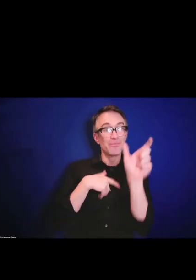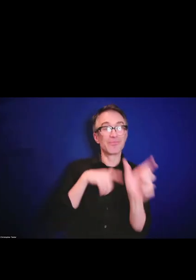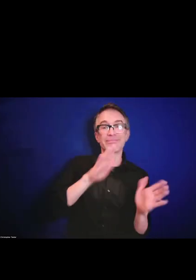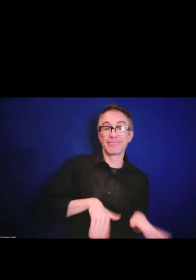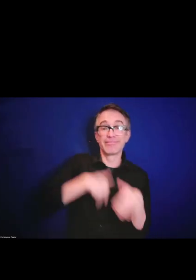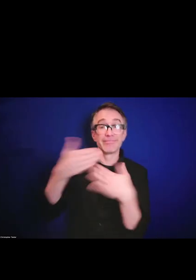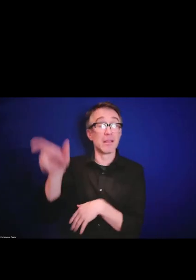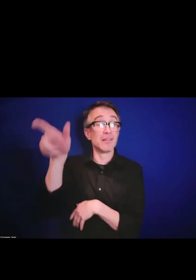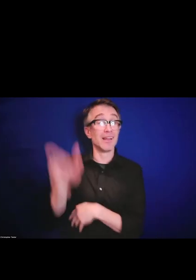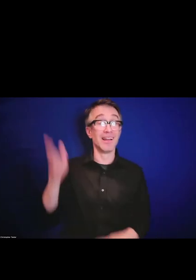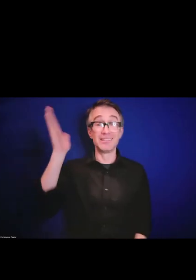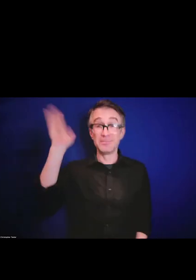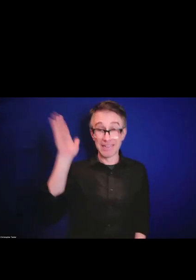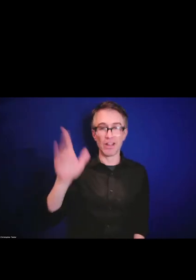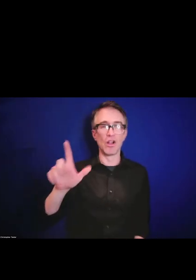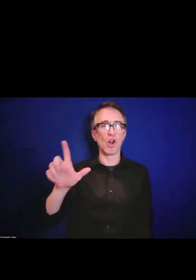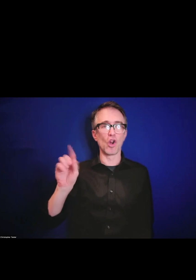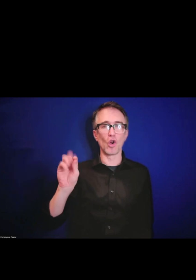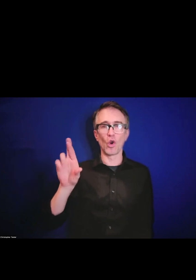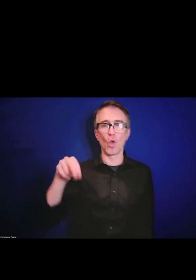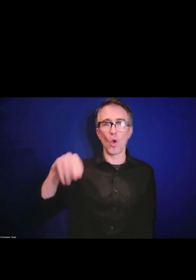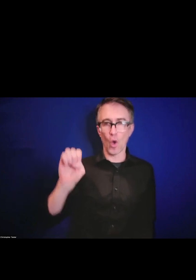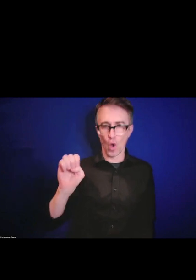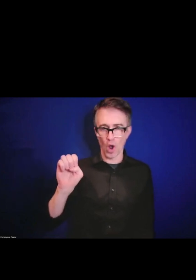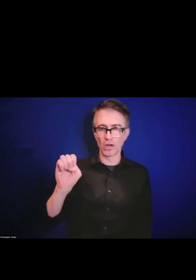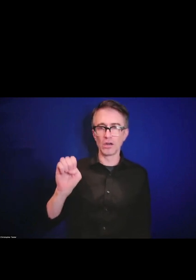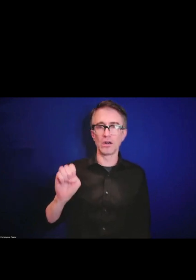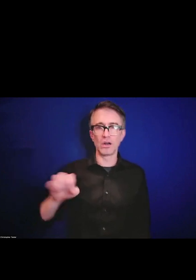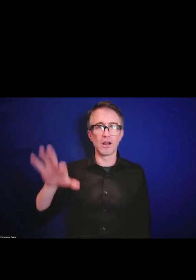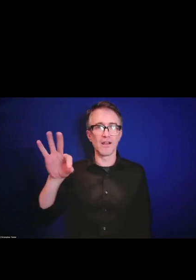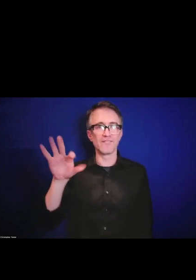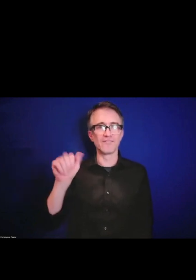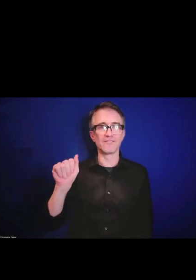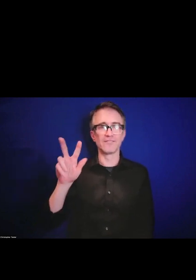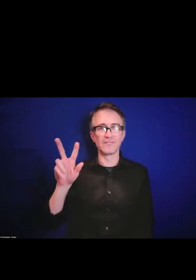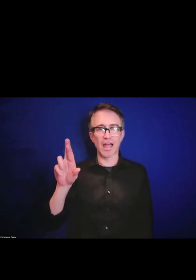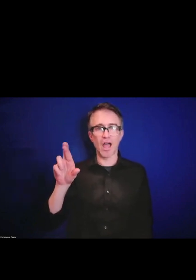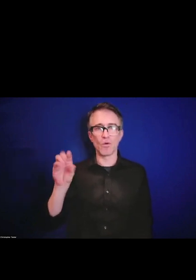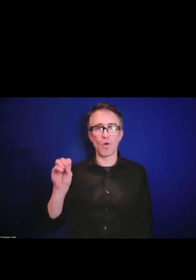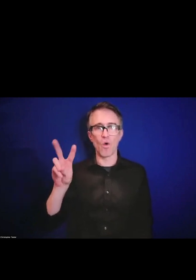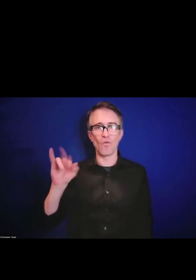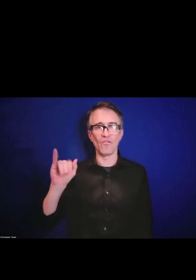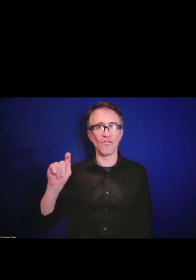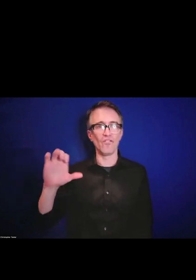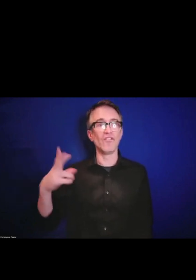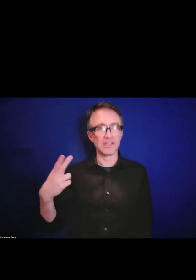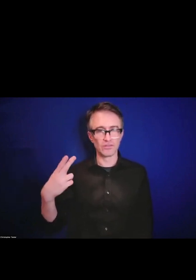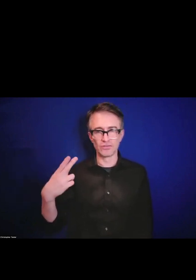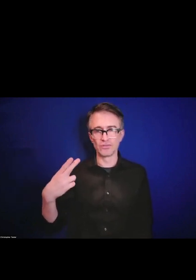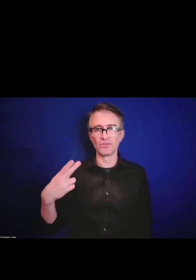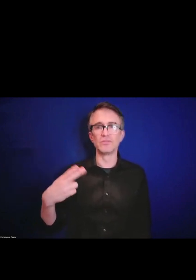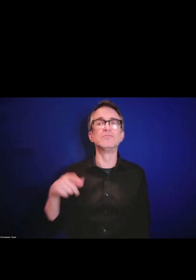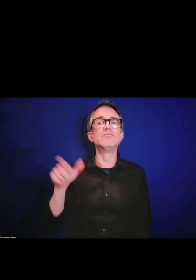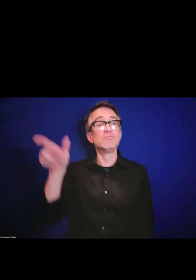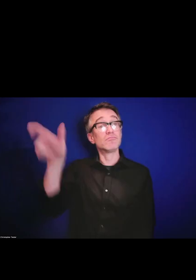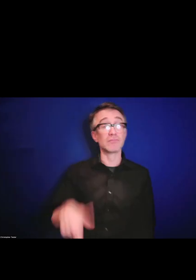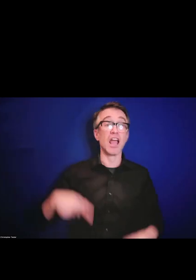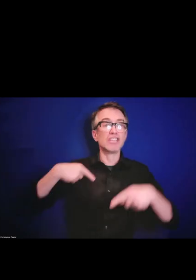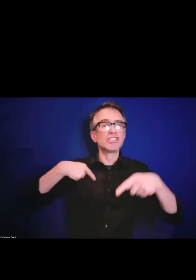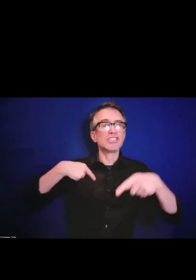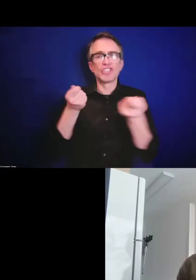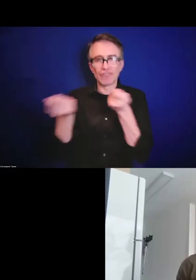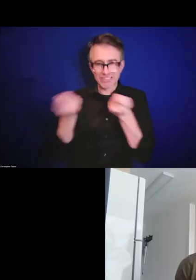Lorne Farovich, who is the executive director of the Global Deaf Research Institute. And he will share a country